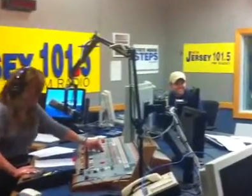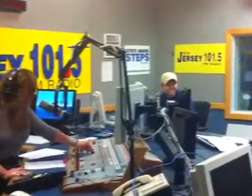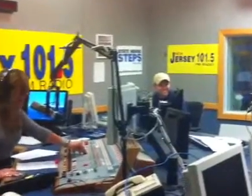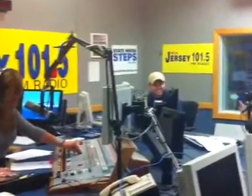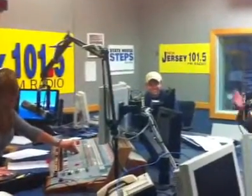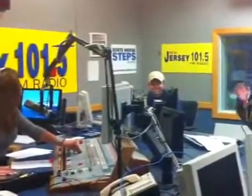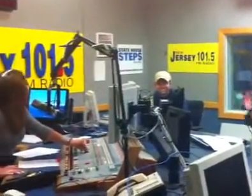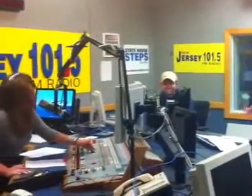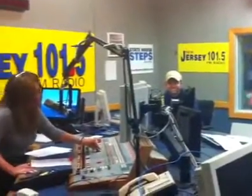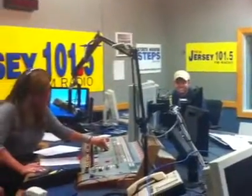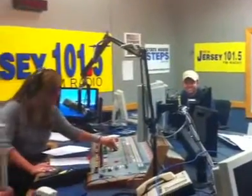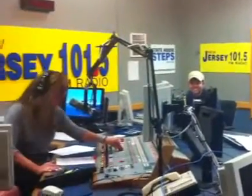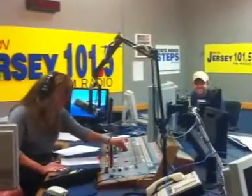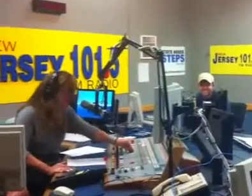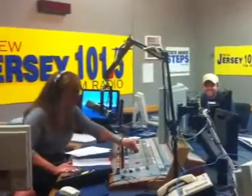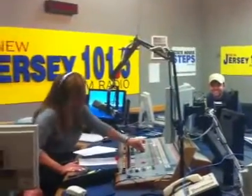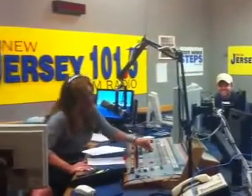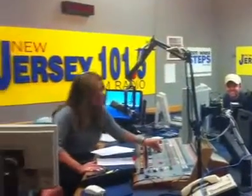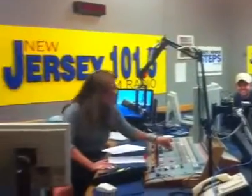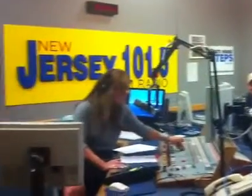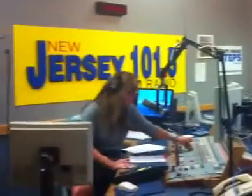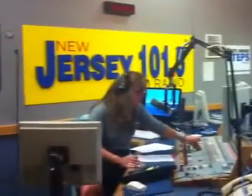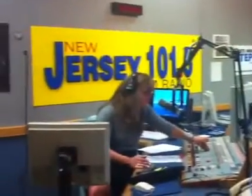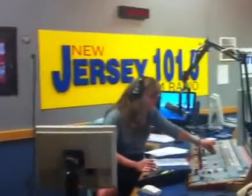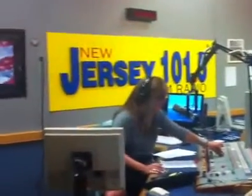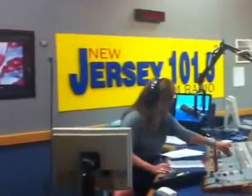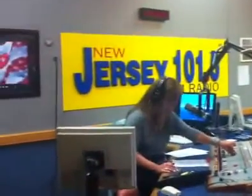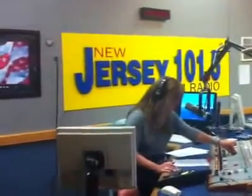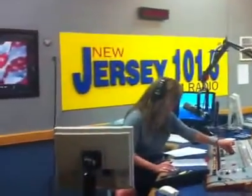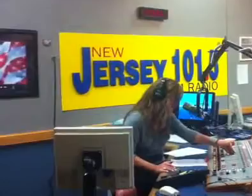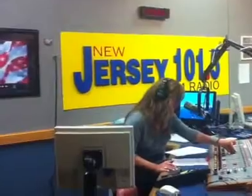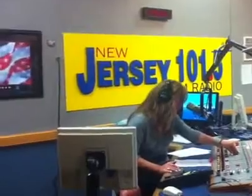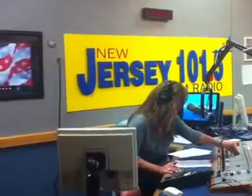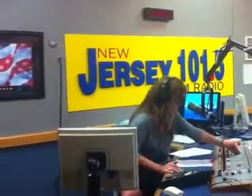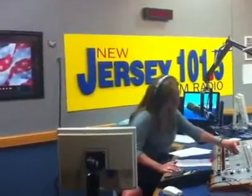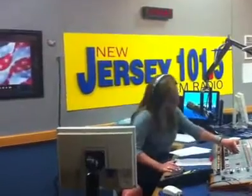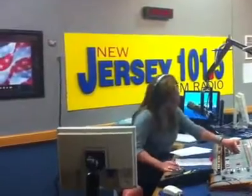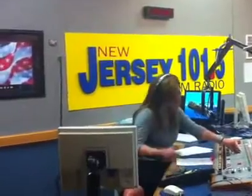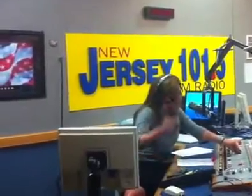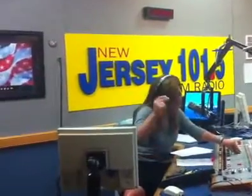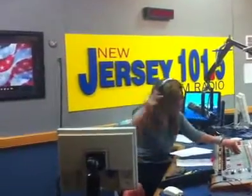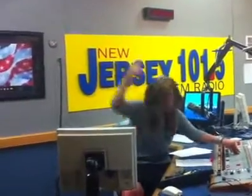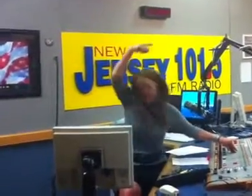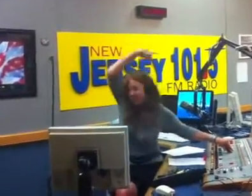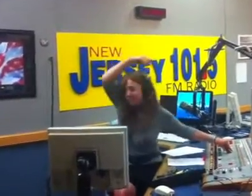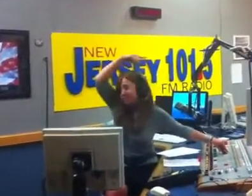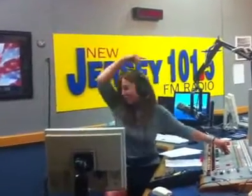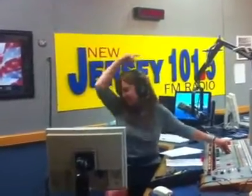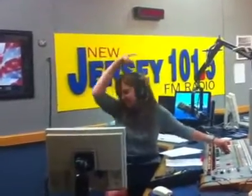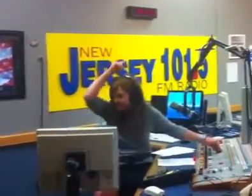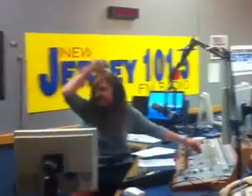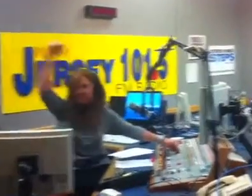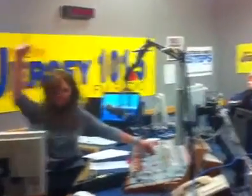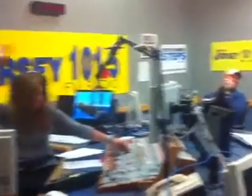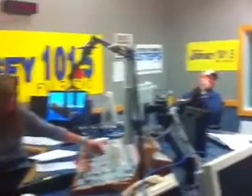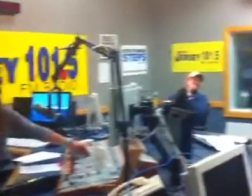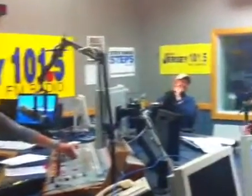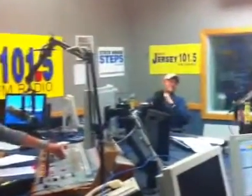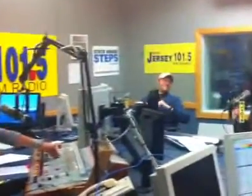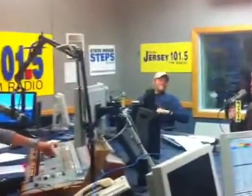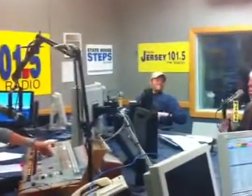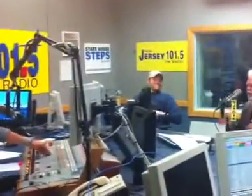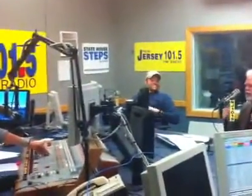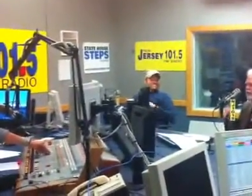girl. Oh, I need one more chance before you give up on love. Yeah, bad apple